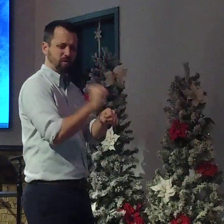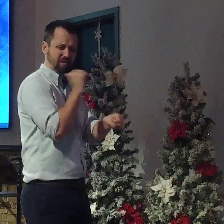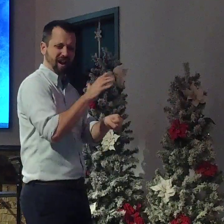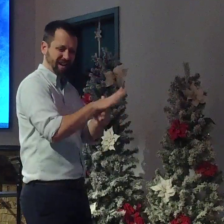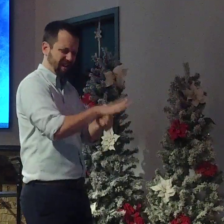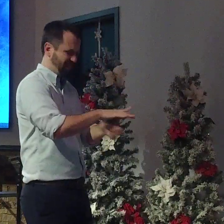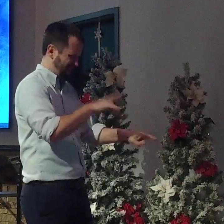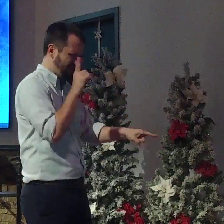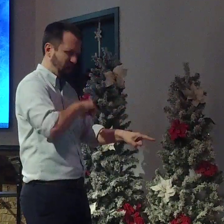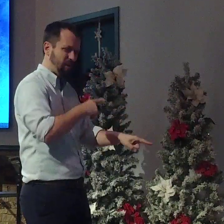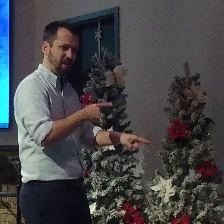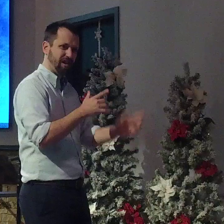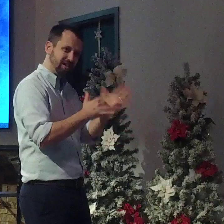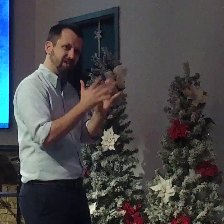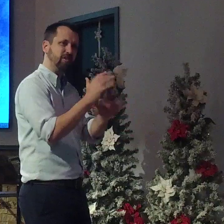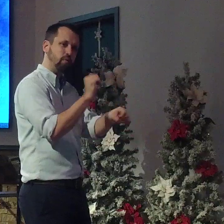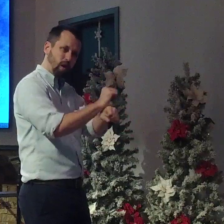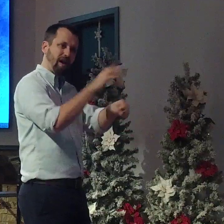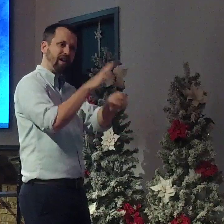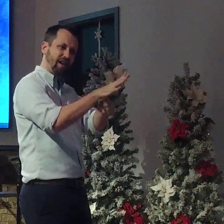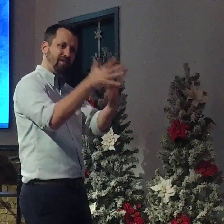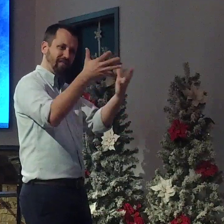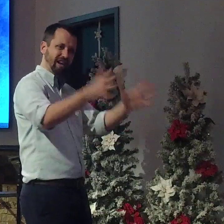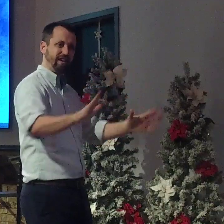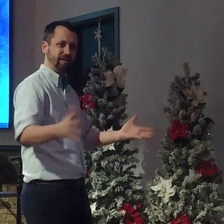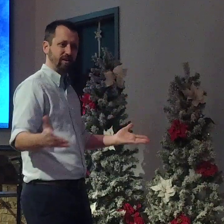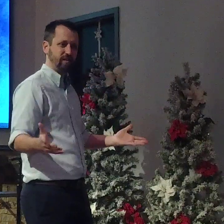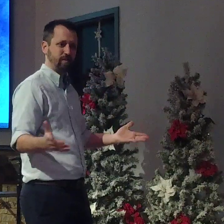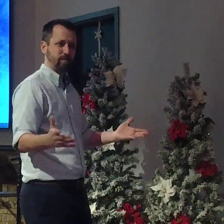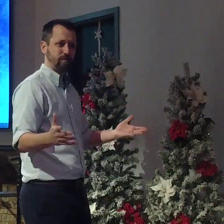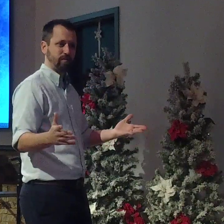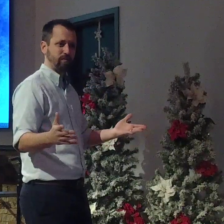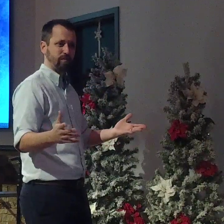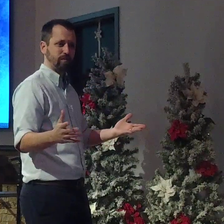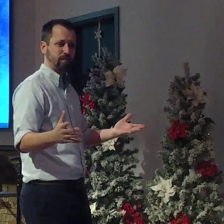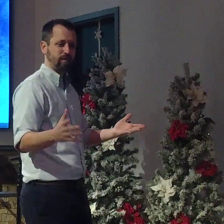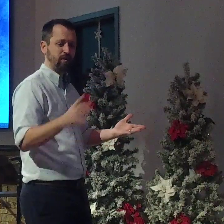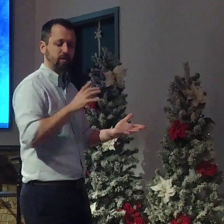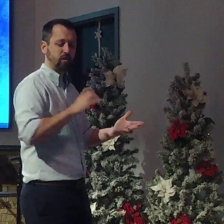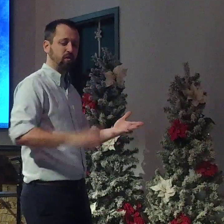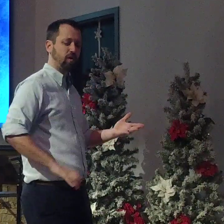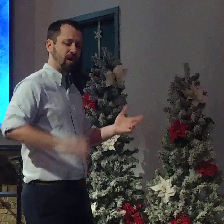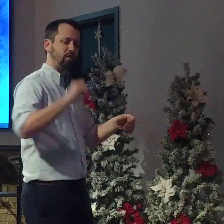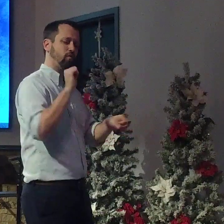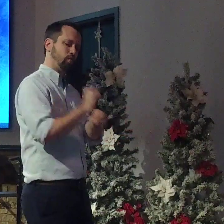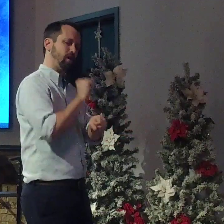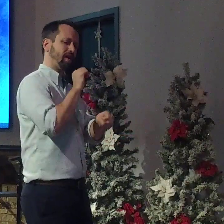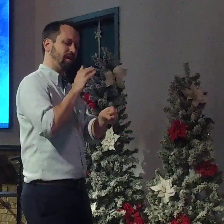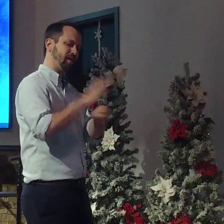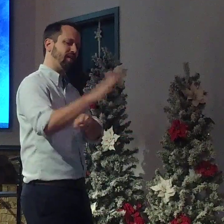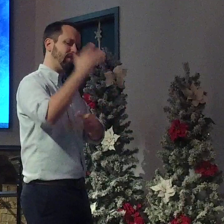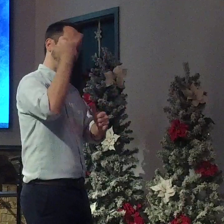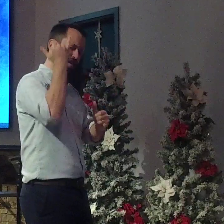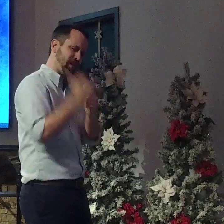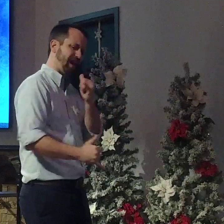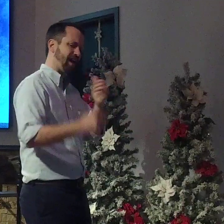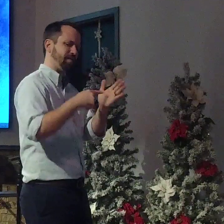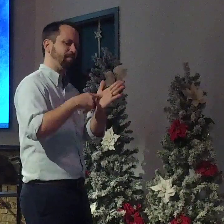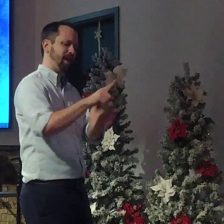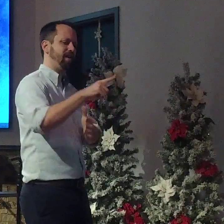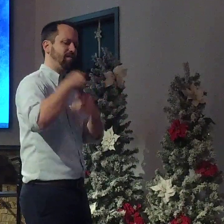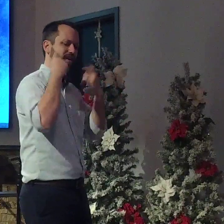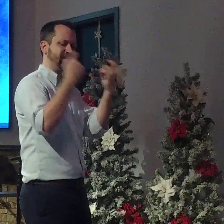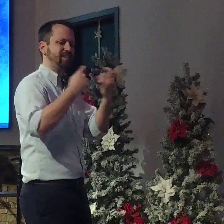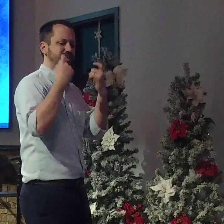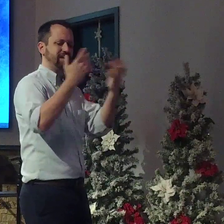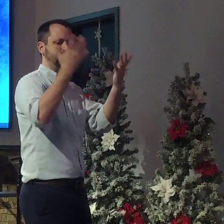Christ. His death was sufficient. His death was enough. It's not his blood plus something